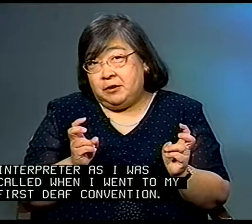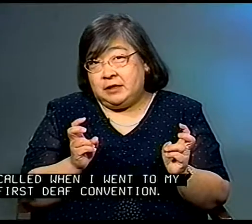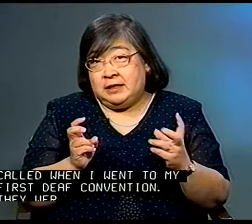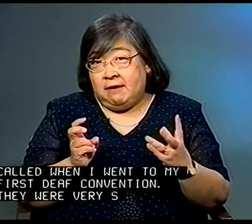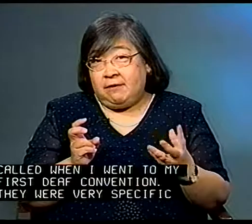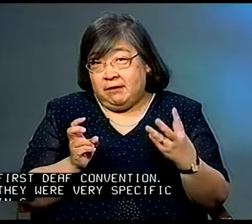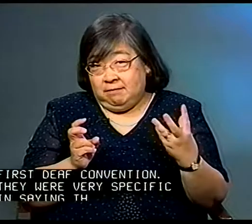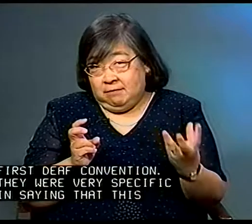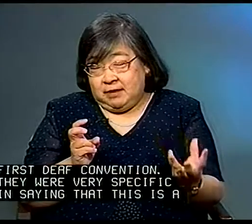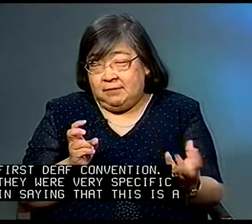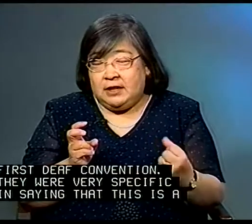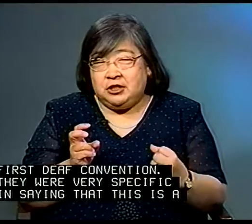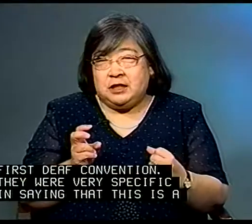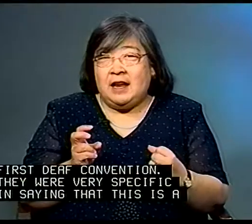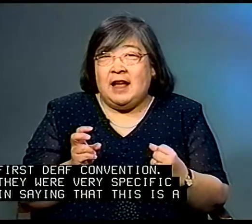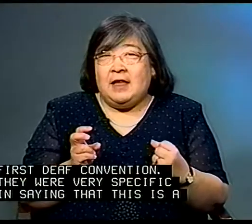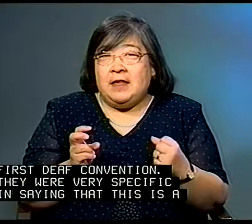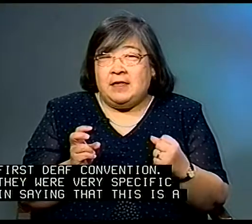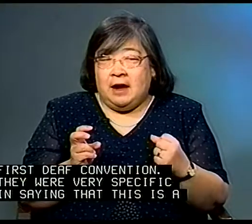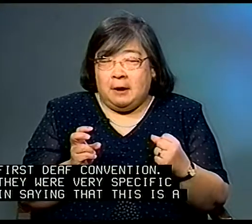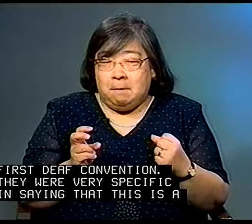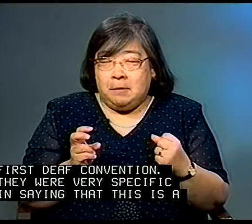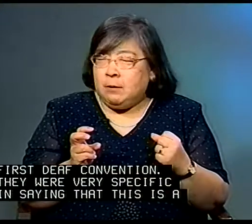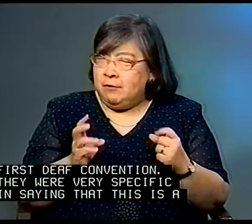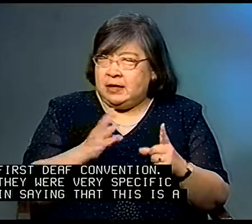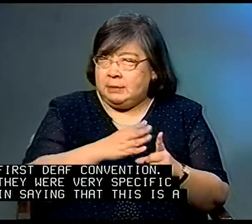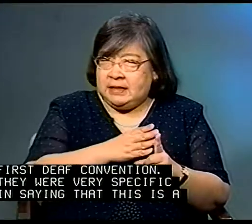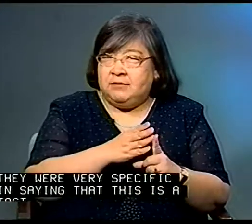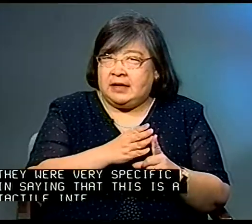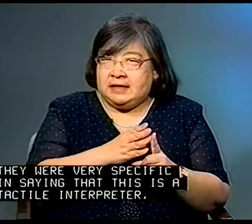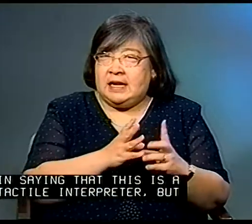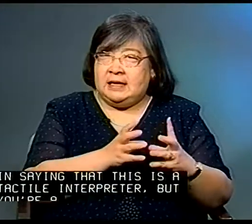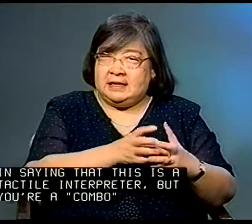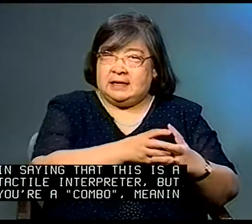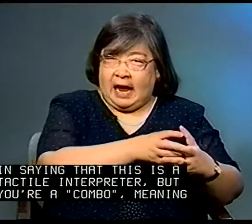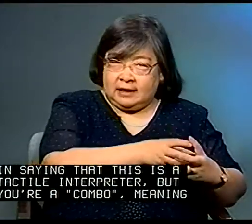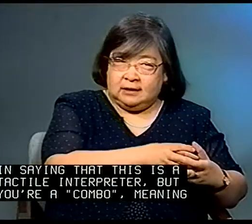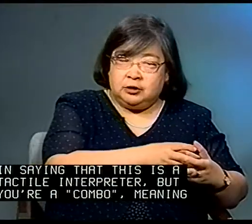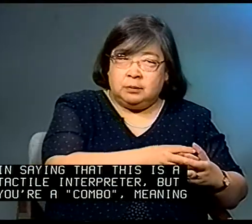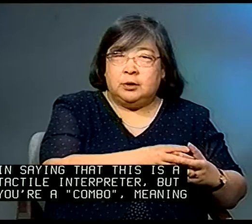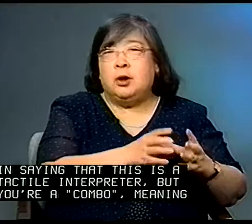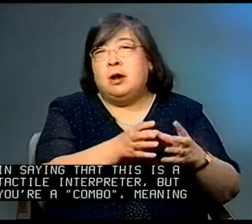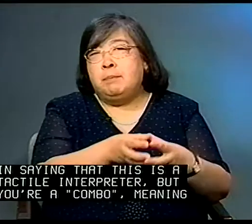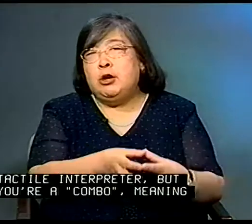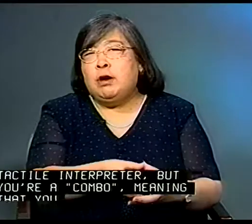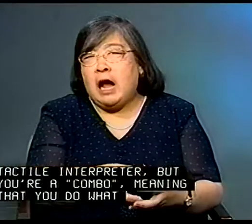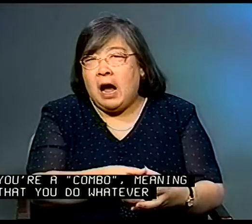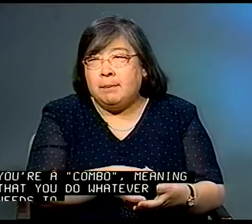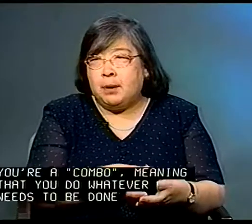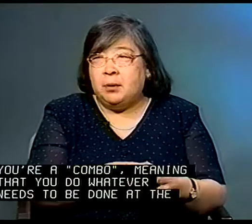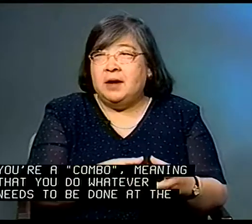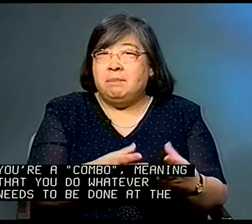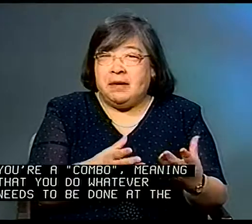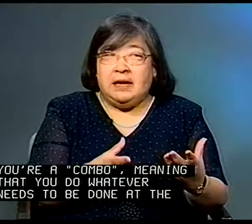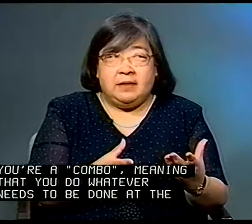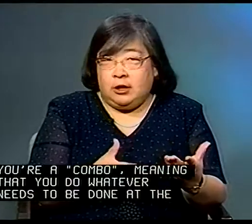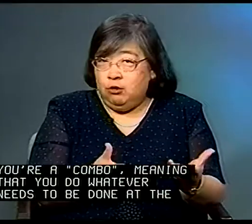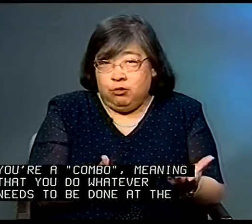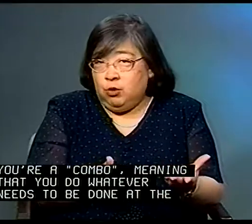first deaf convention. They were very specific in saying this is a tactile interpreter, but you're a combo, meaning that you do